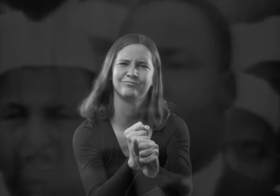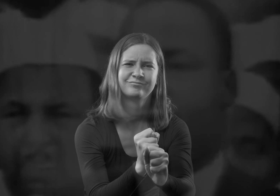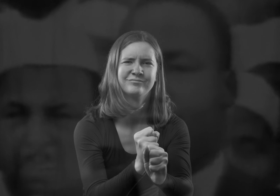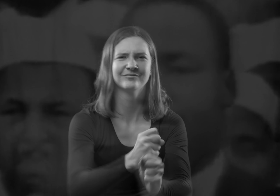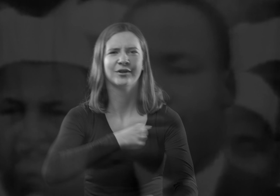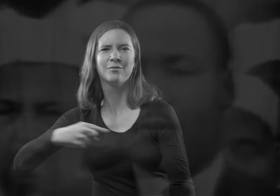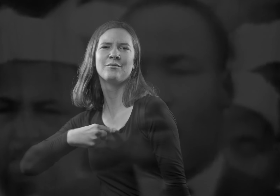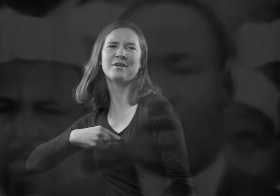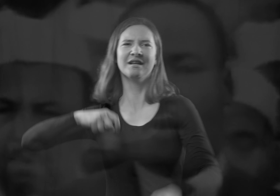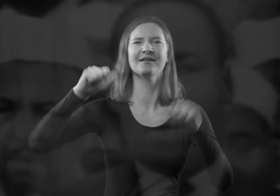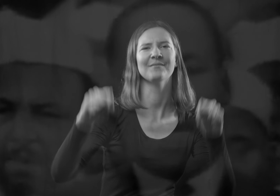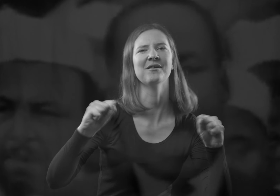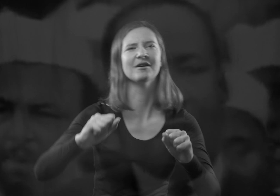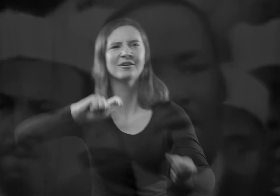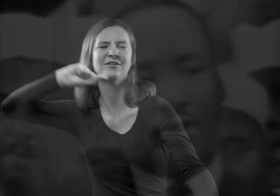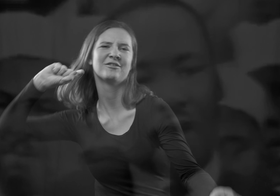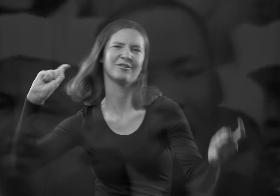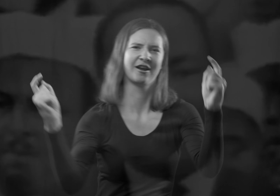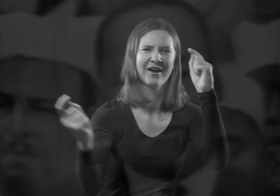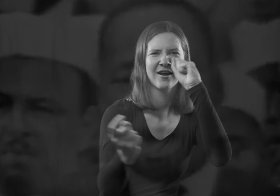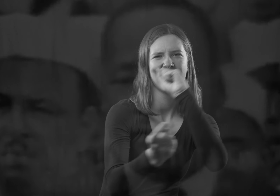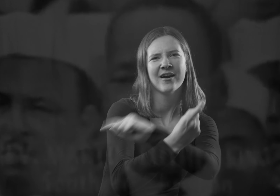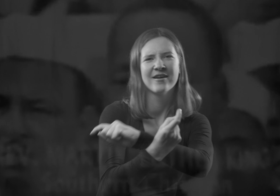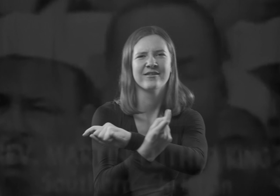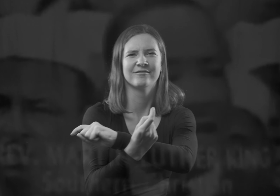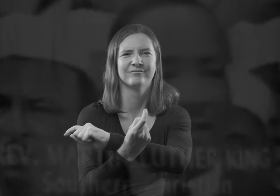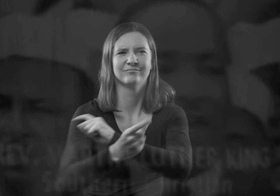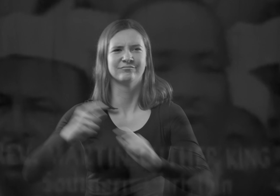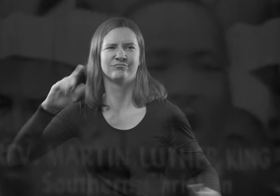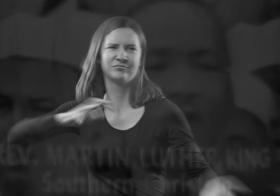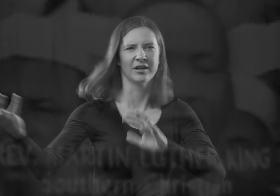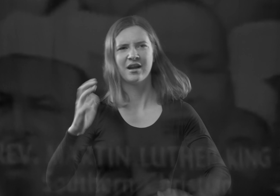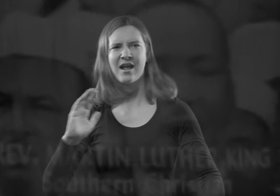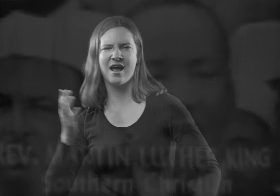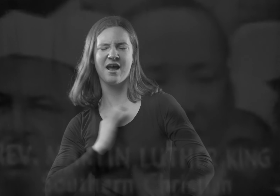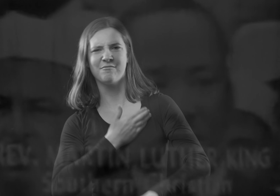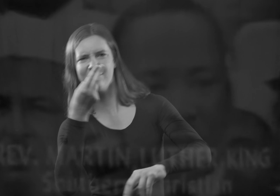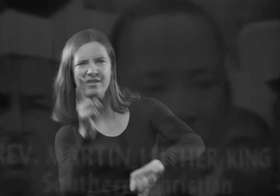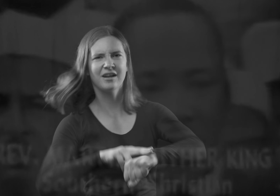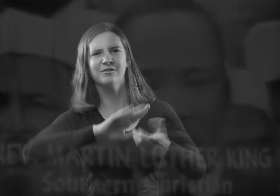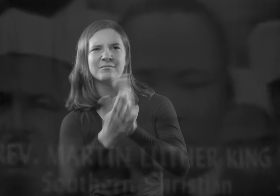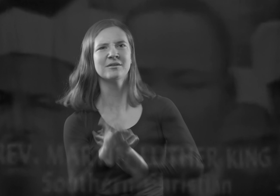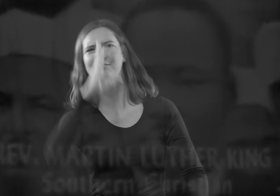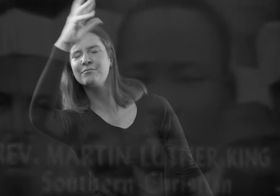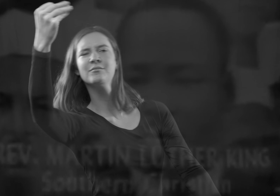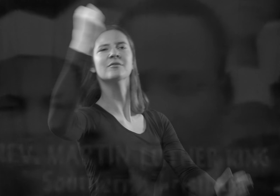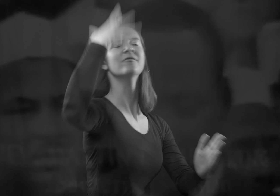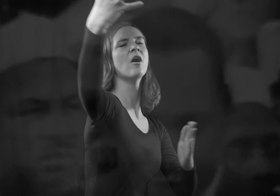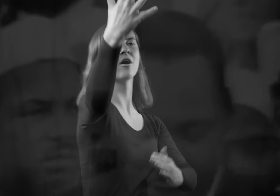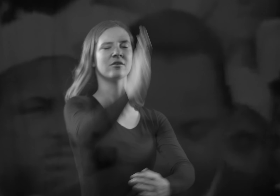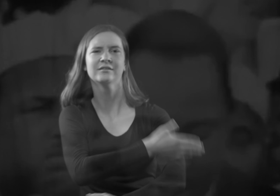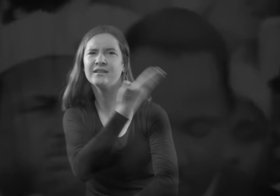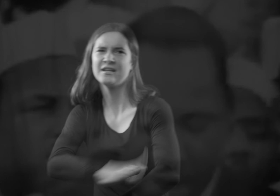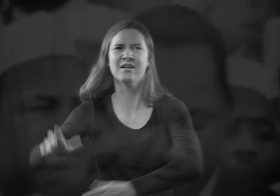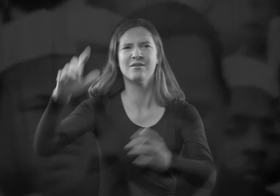faith, we will be able to transform the jangling discords of our nation into a beautiful symphony of